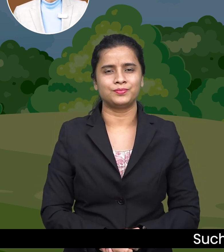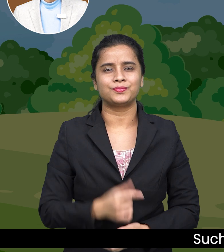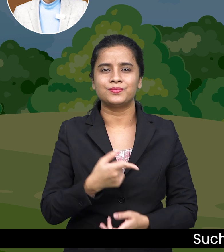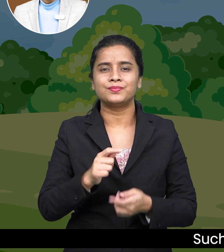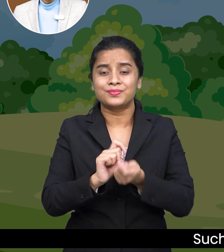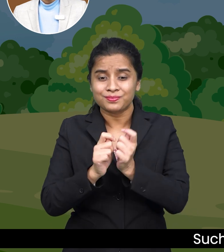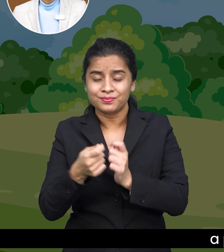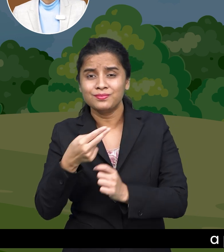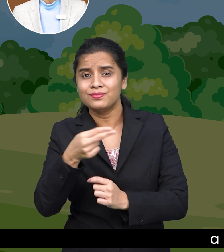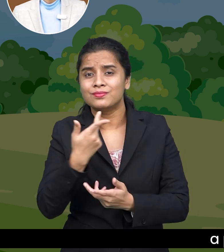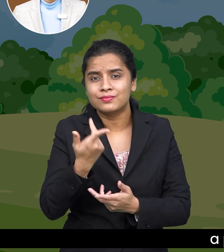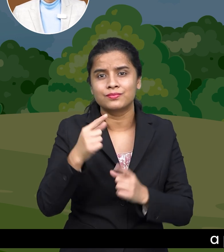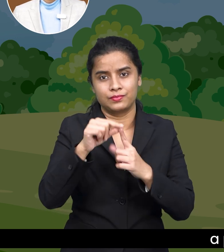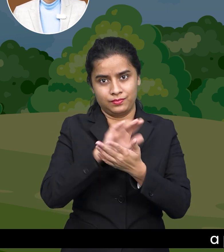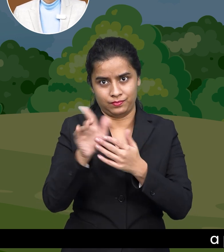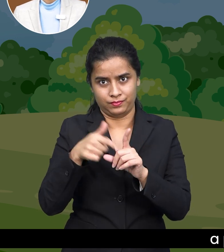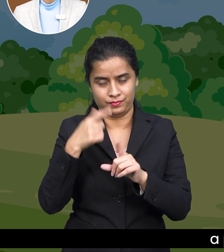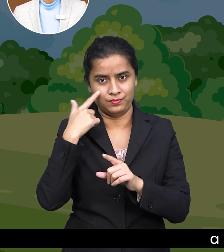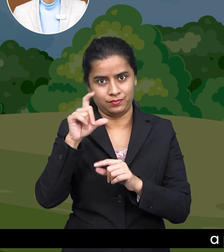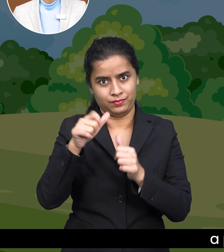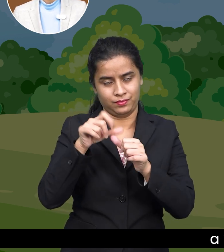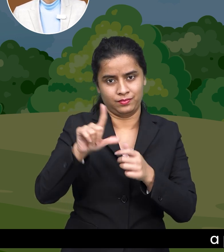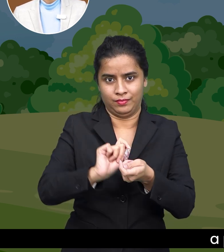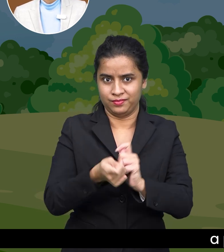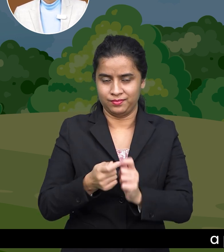Such a change is called a physical change.